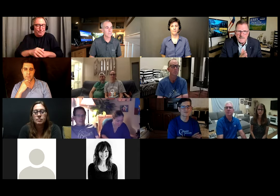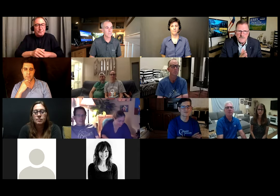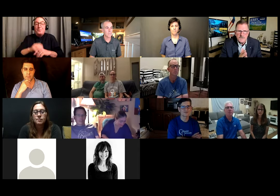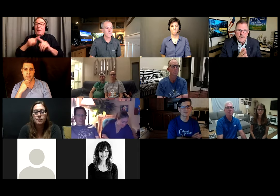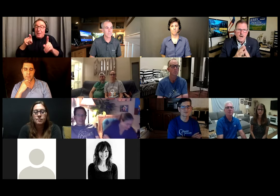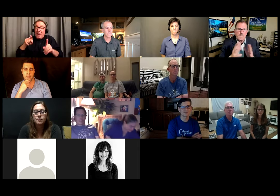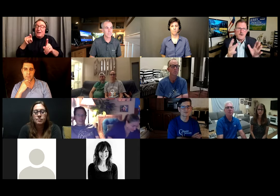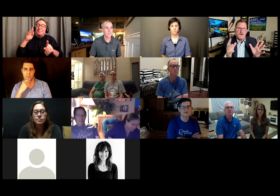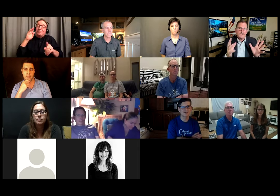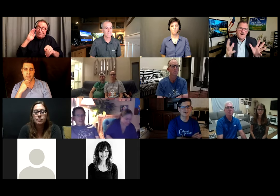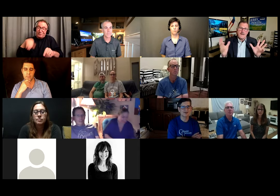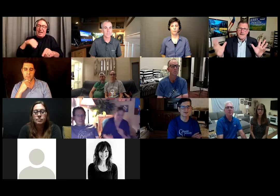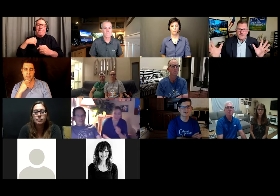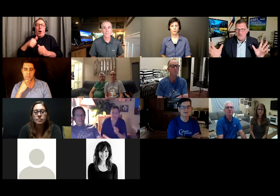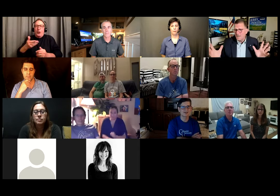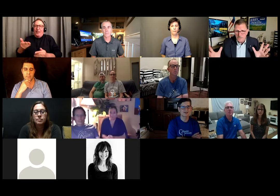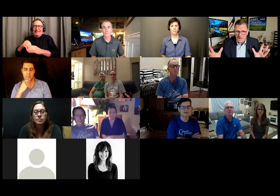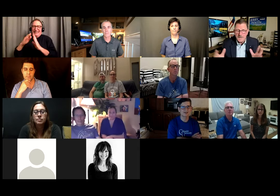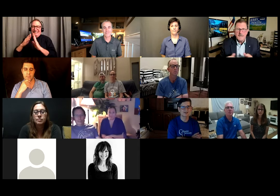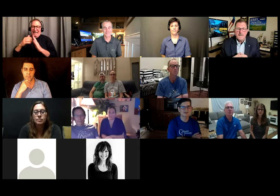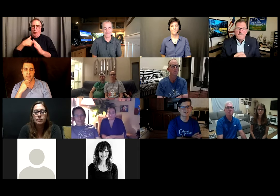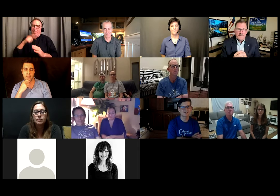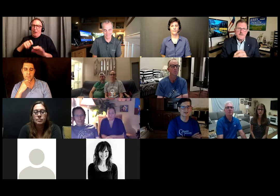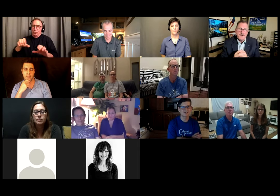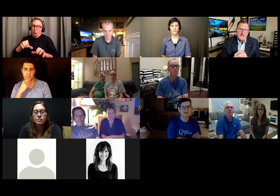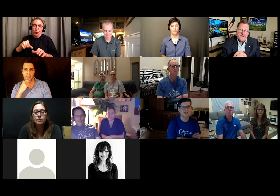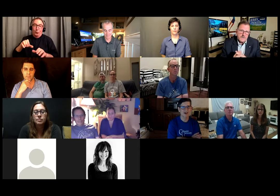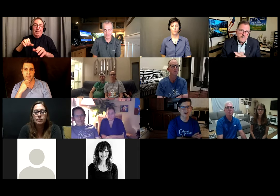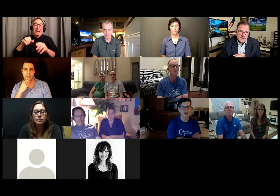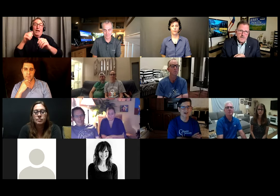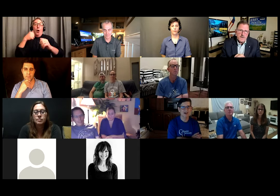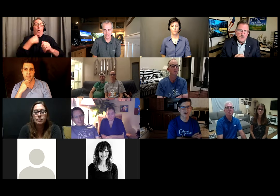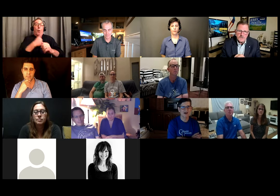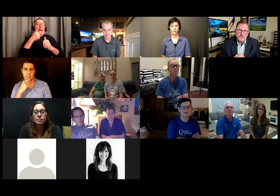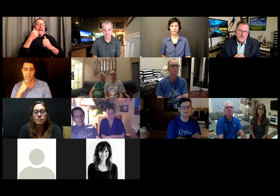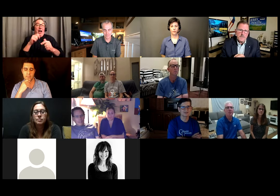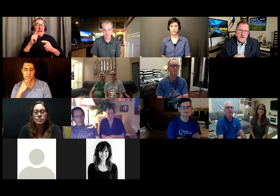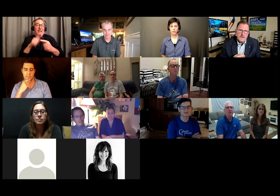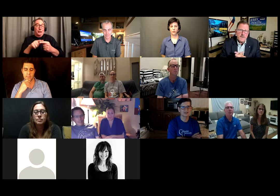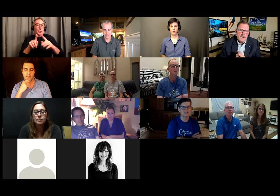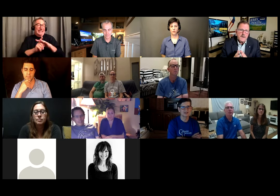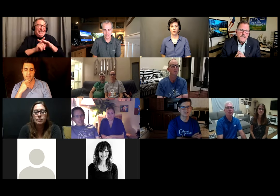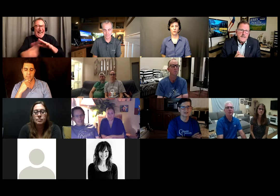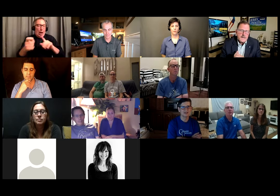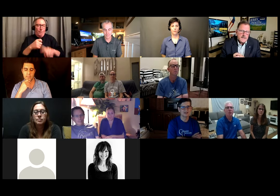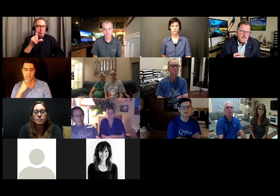pay attention to. While we're all trying to get out of 2020, we have to pay attention to 2021, which is just around the